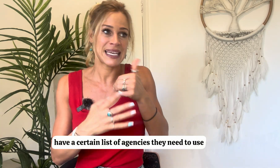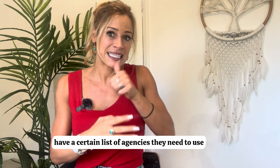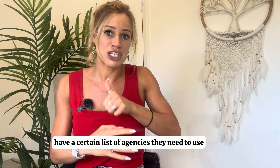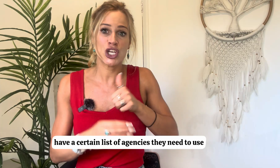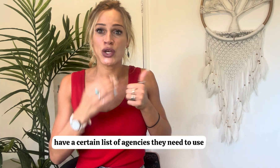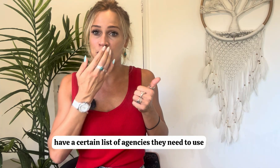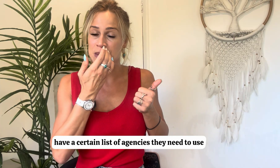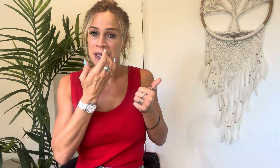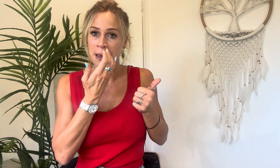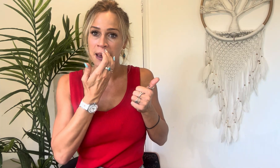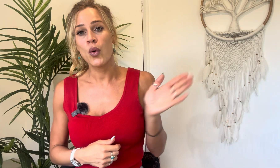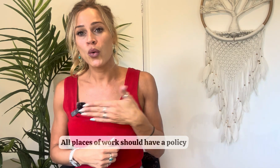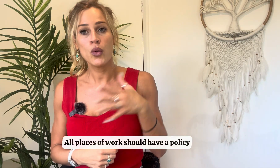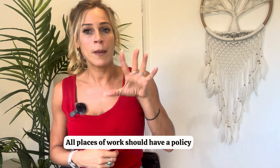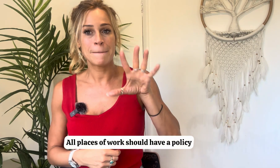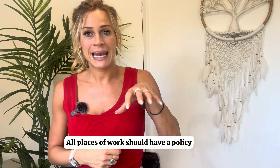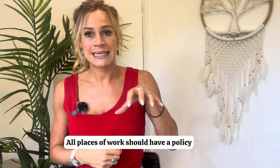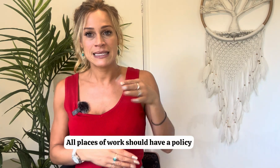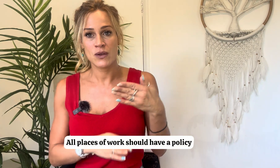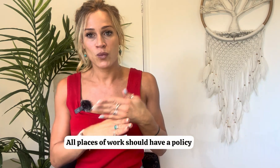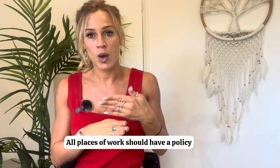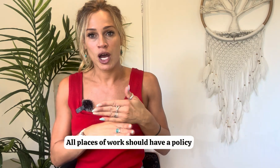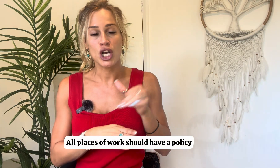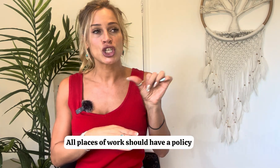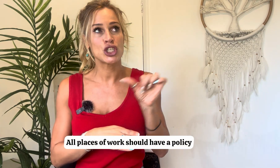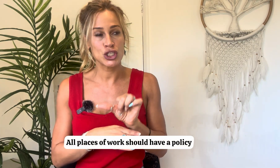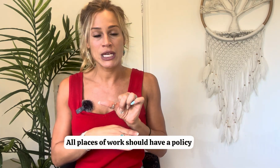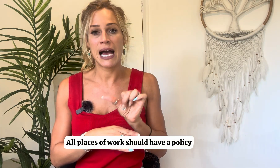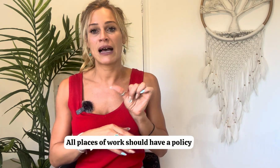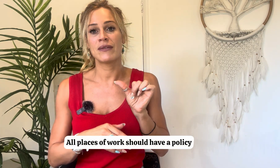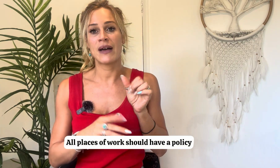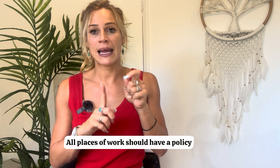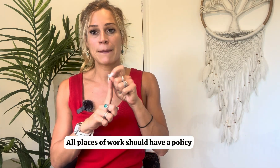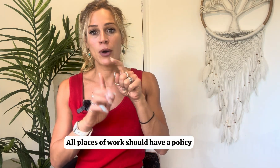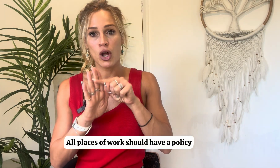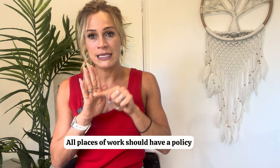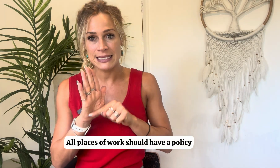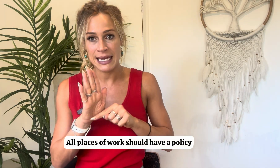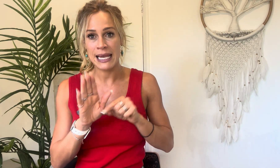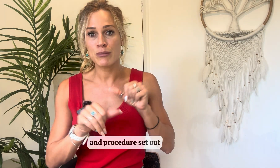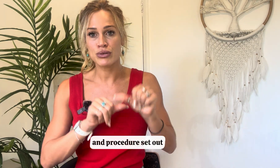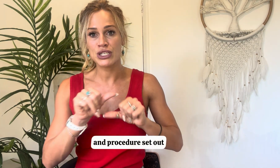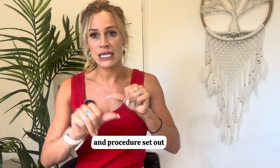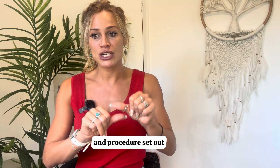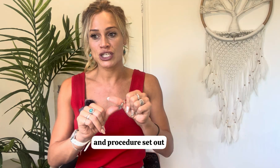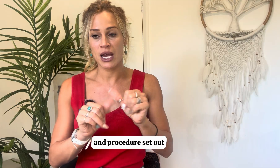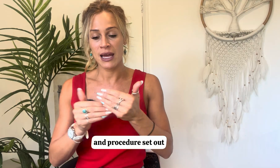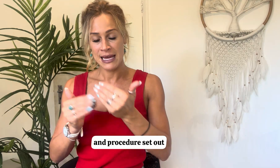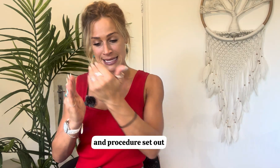to use. All places of work should have a policy and procedure